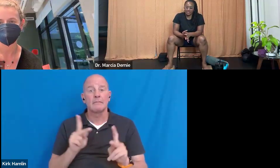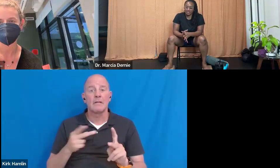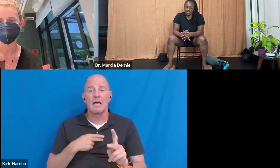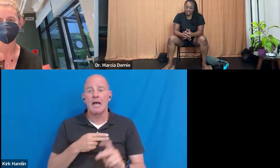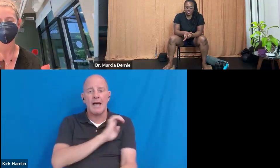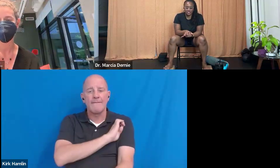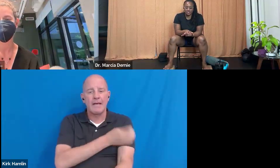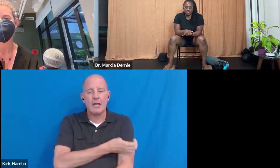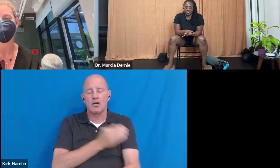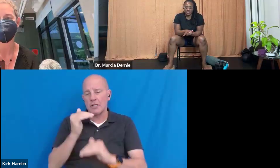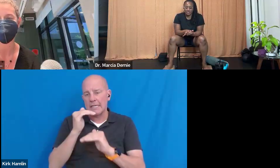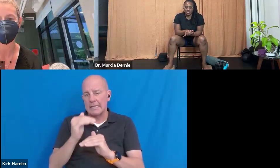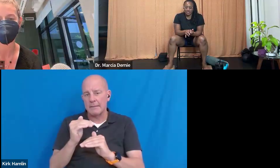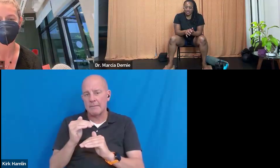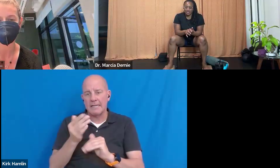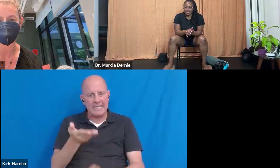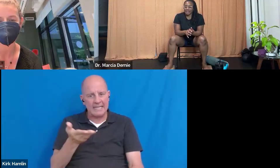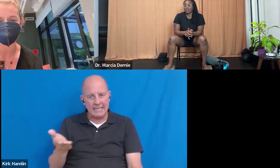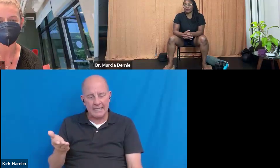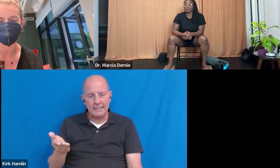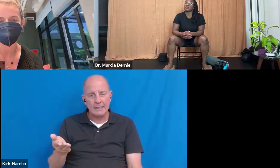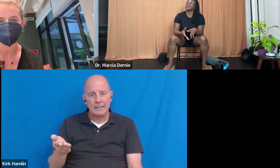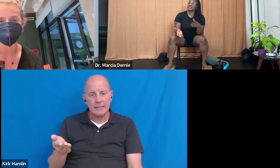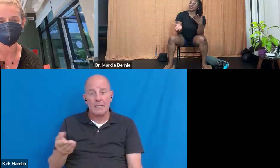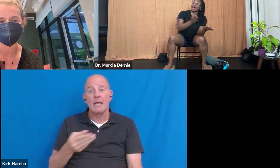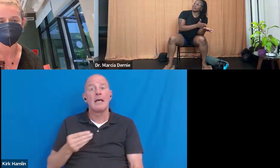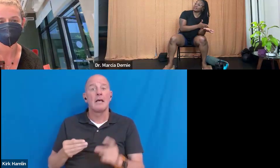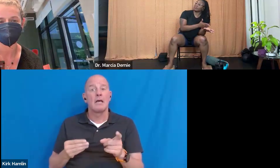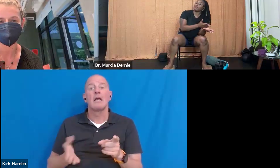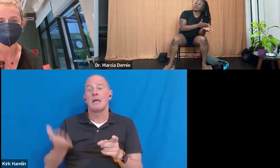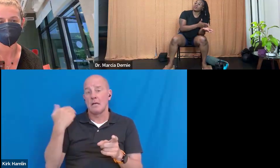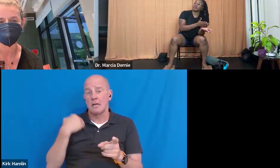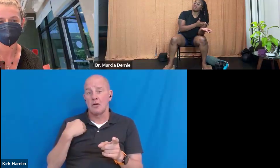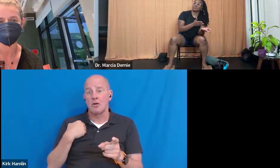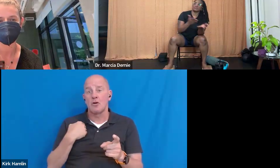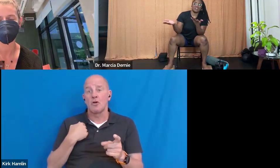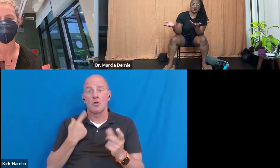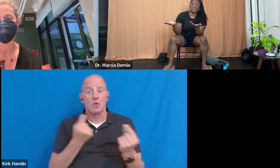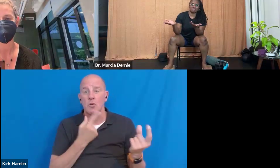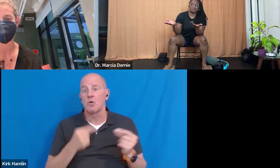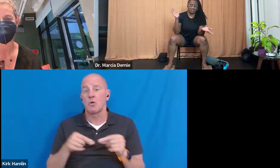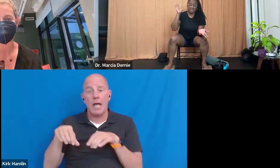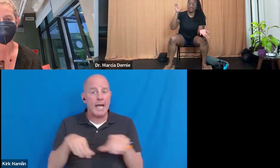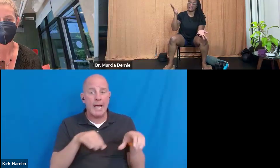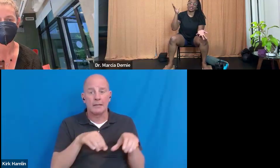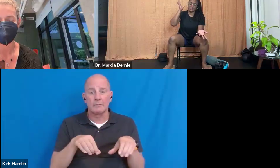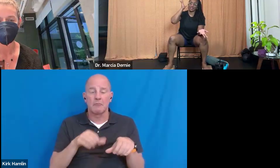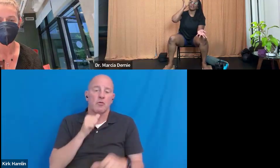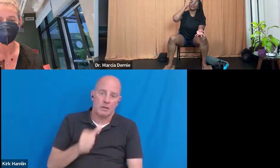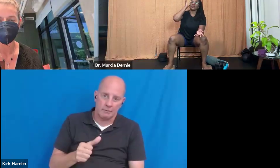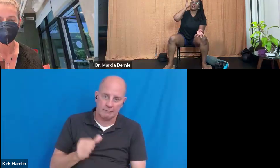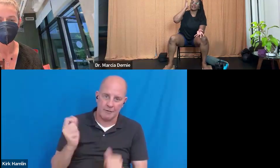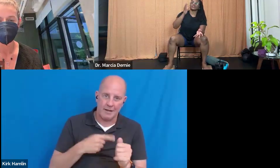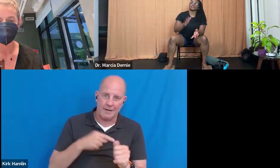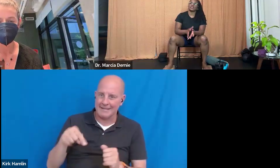energy limiting conditions, and you were previously active before or not, we all have this